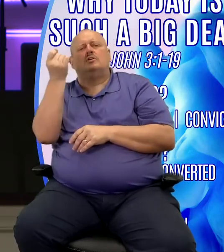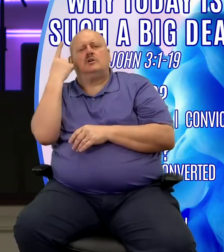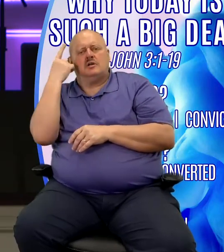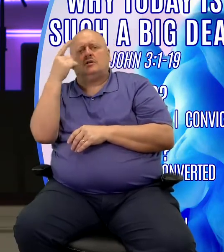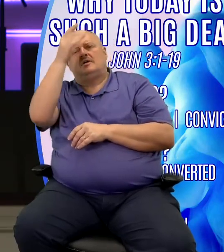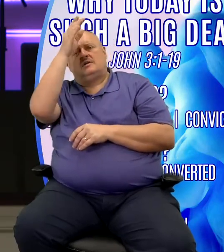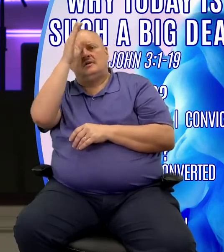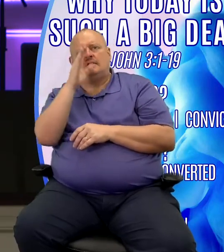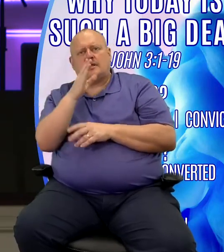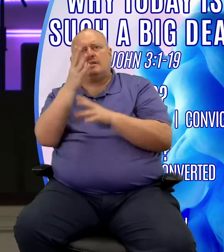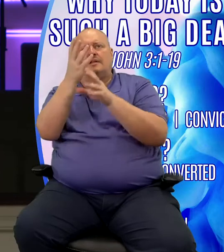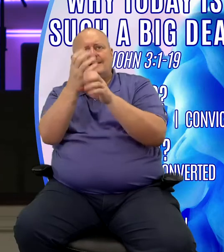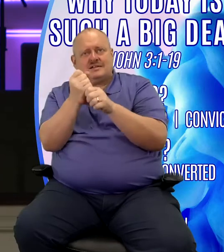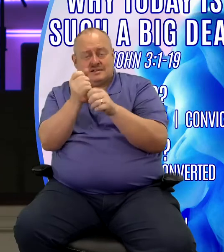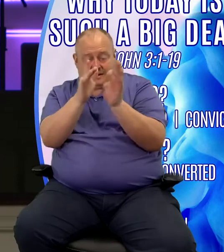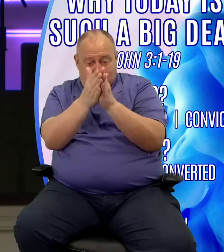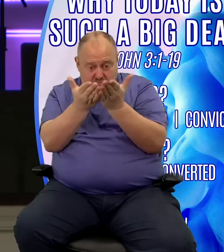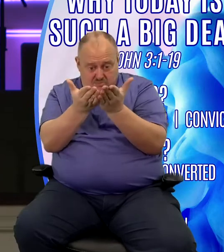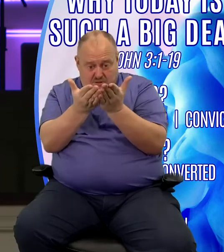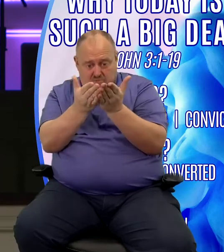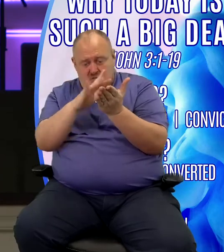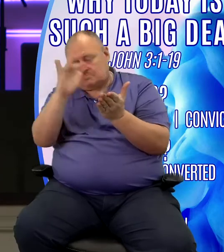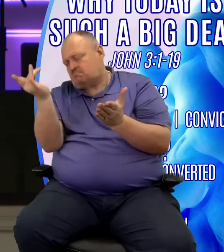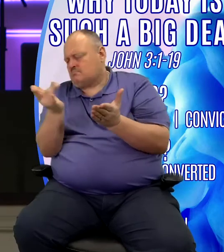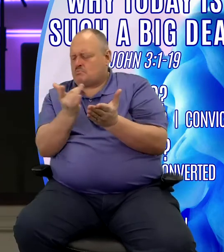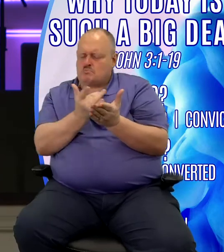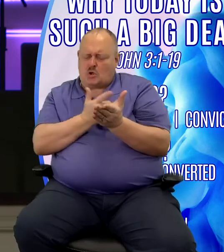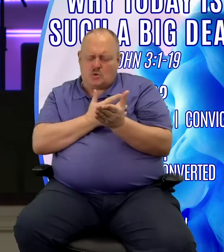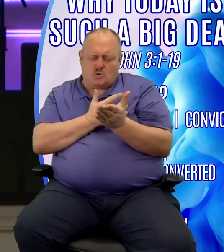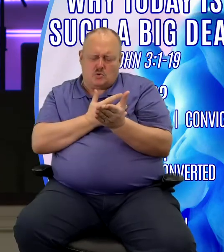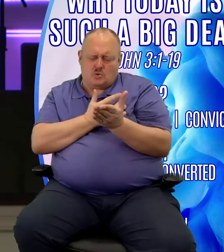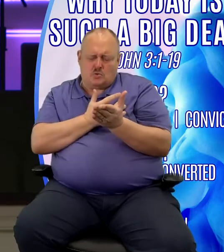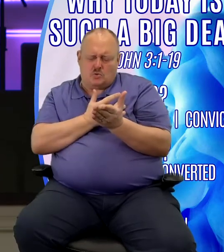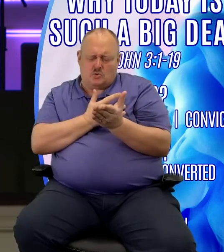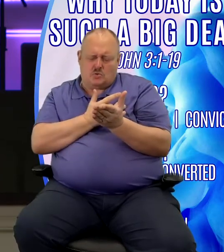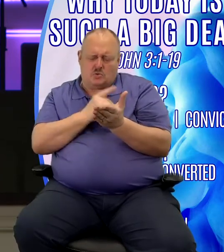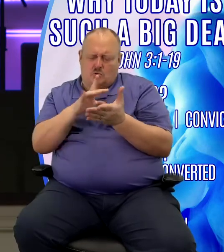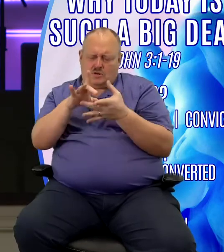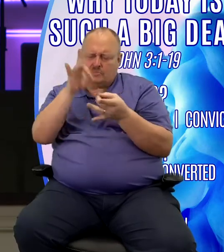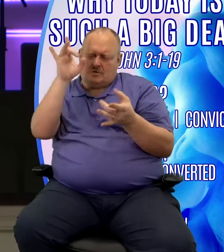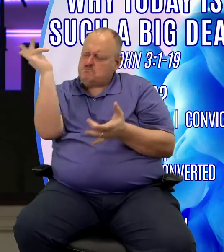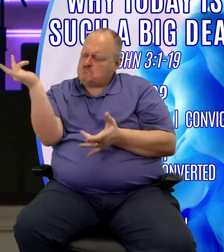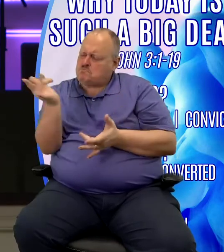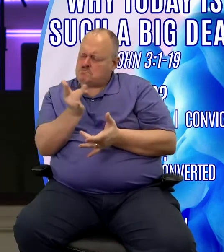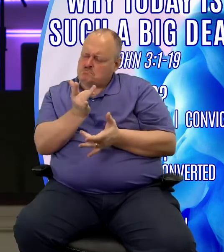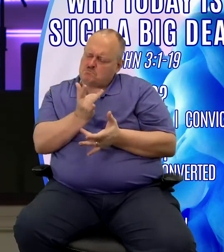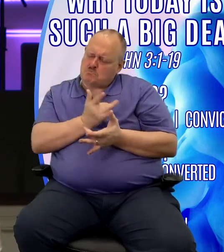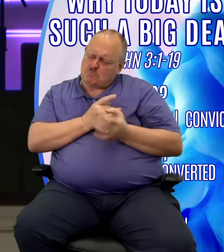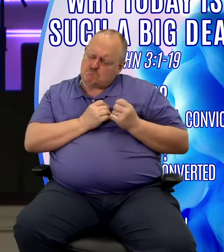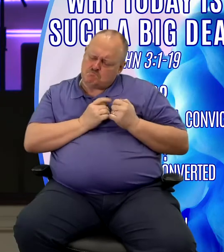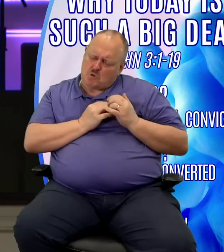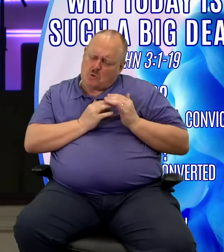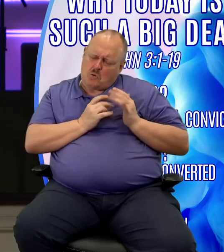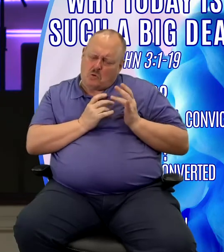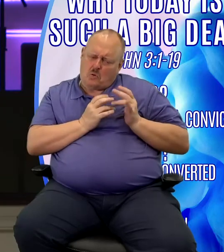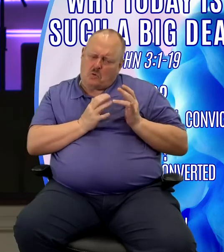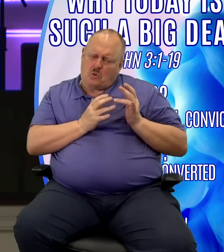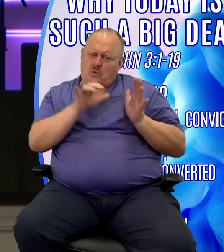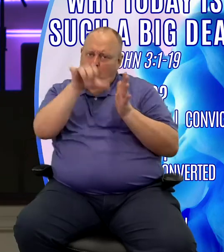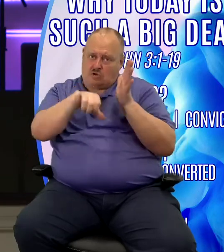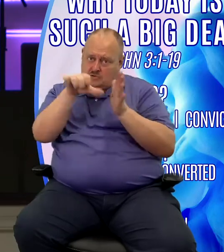is taking his scripture and the scalpel of his Holy Spirit and he's applying it to your own